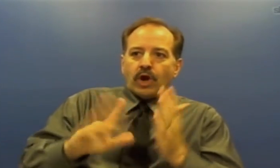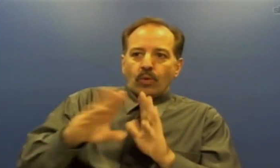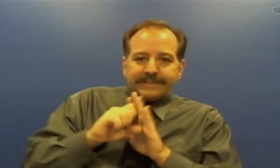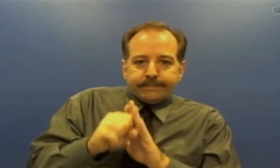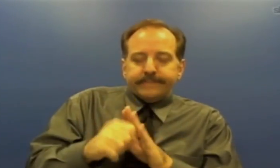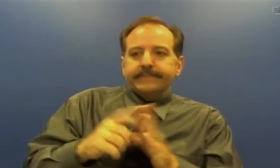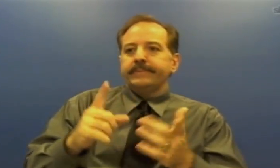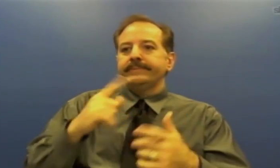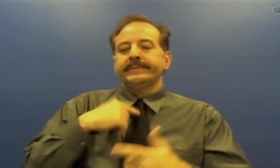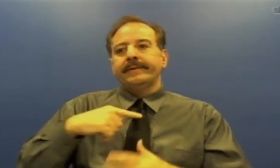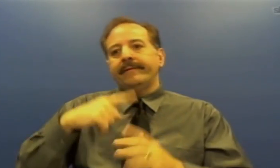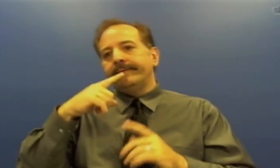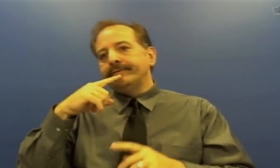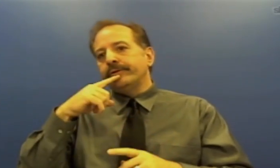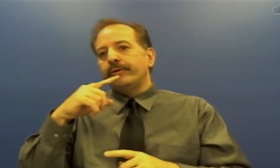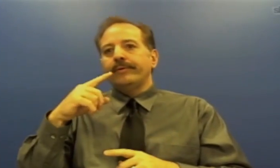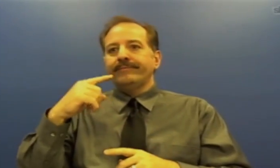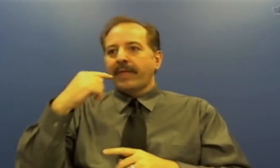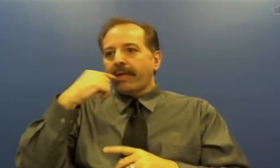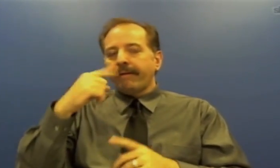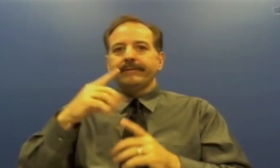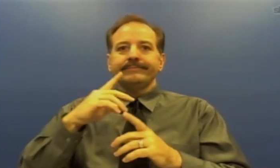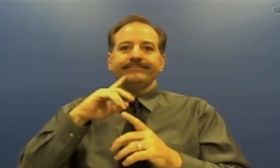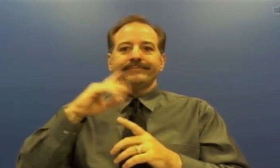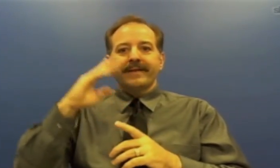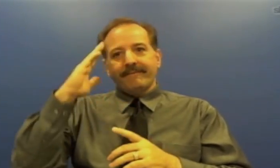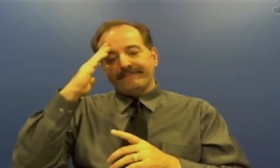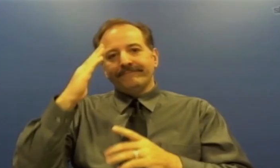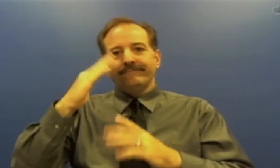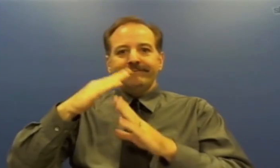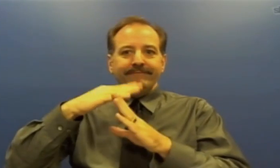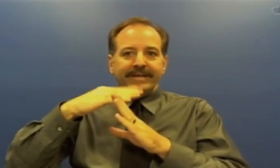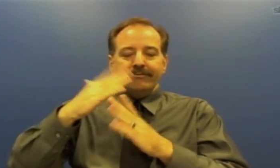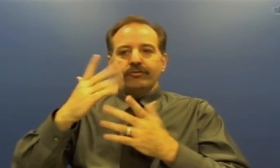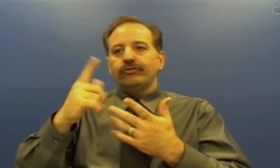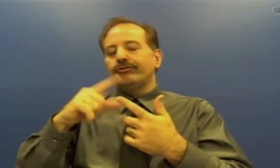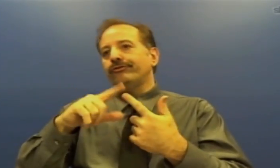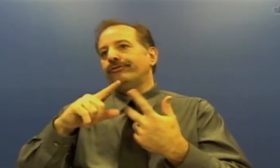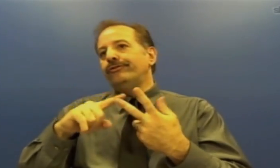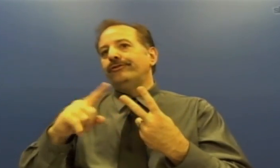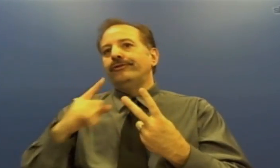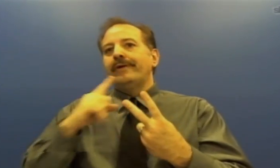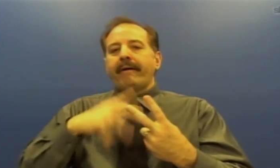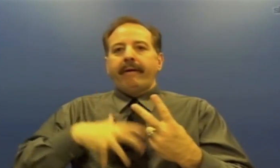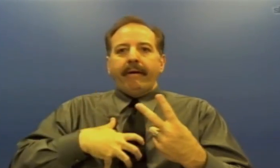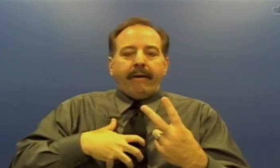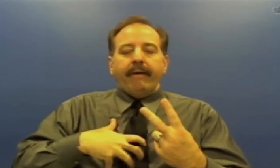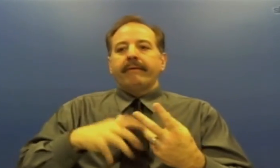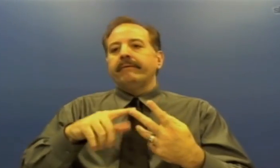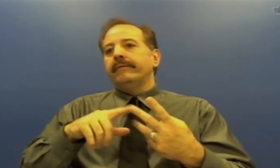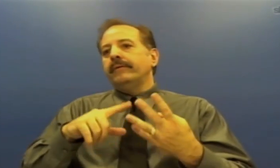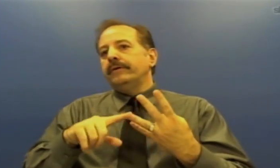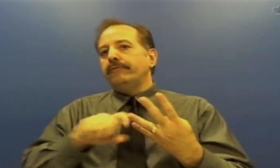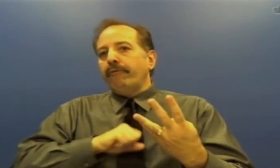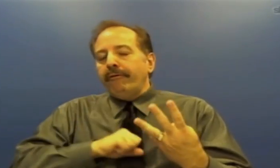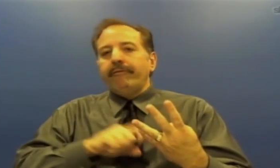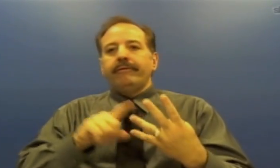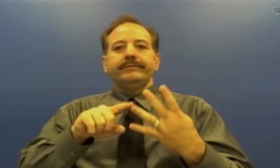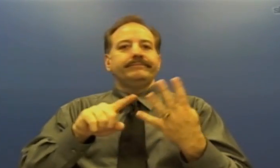seen today, what the symptoms are, and they take maybe your vital signs, your temperature, and